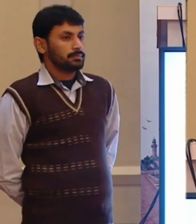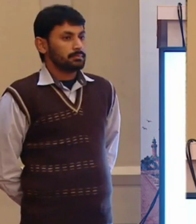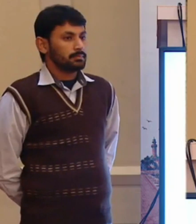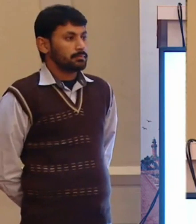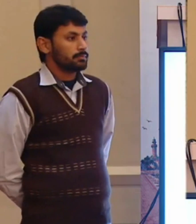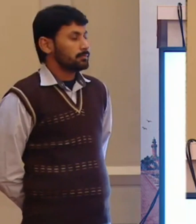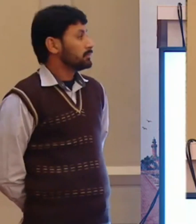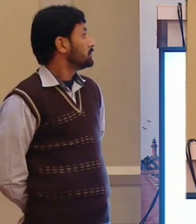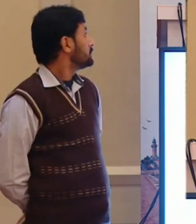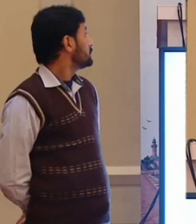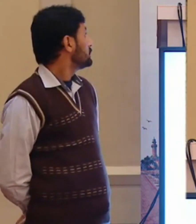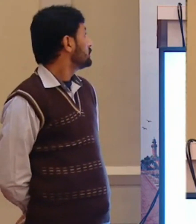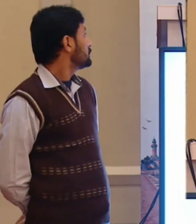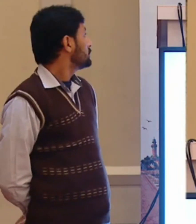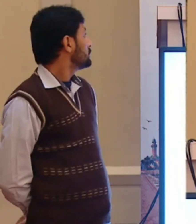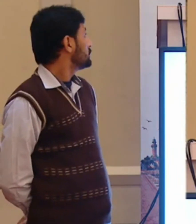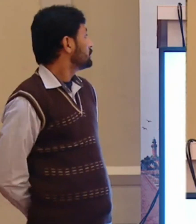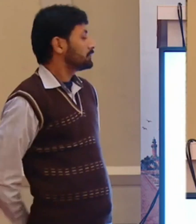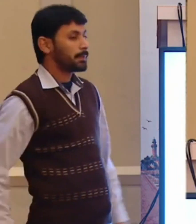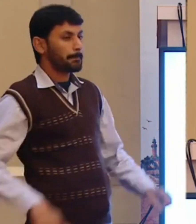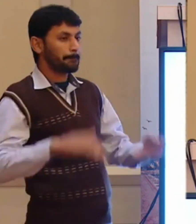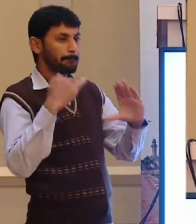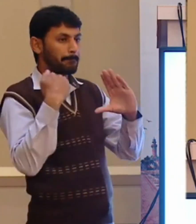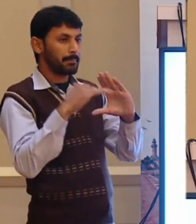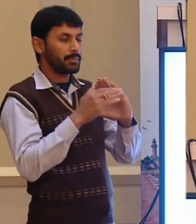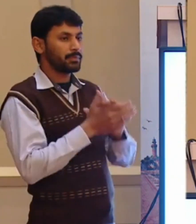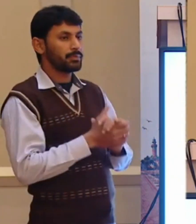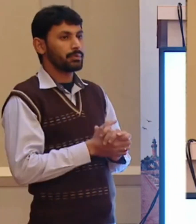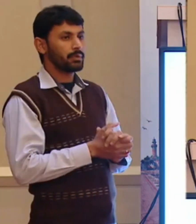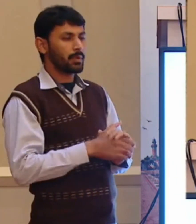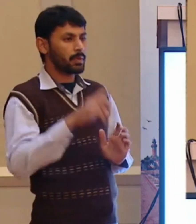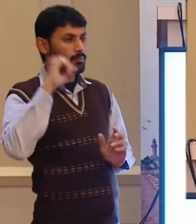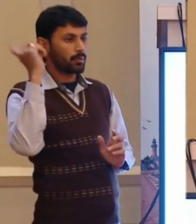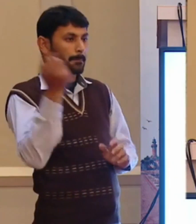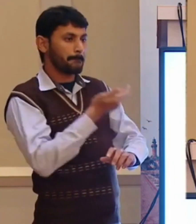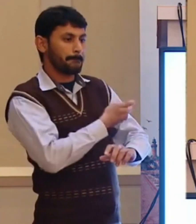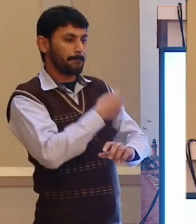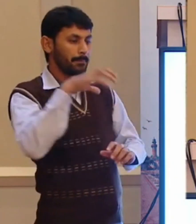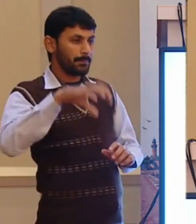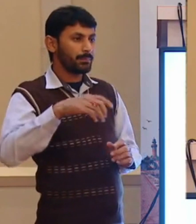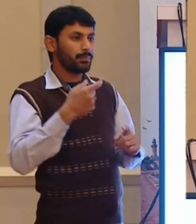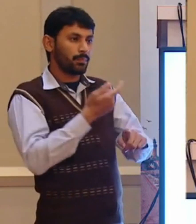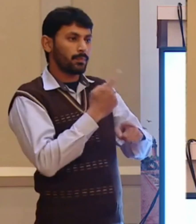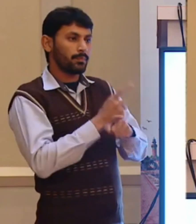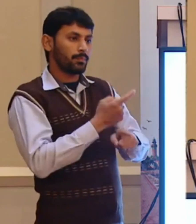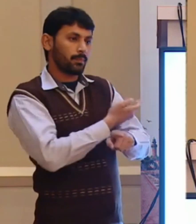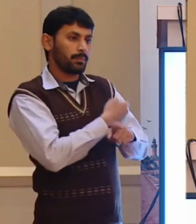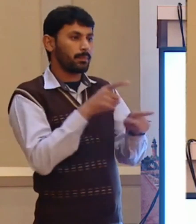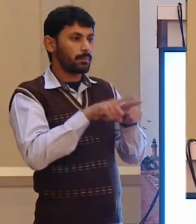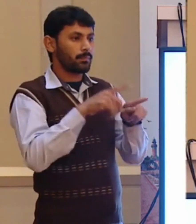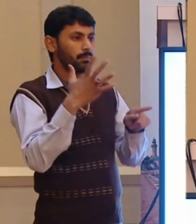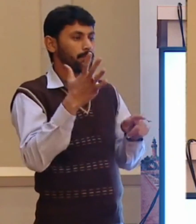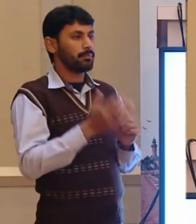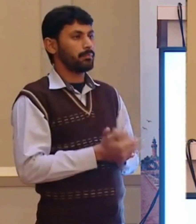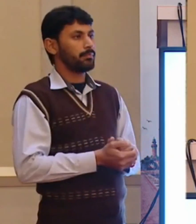The take-home message is that every hospital is not a teaching hospital. And